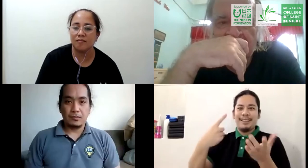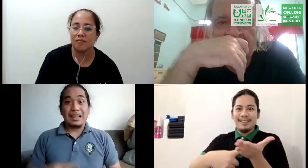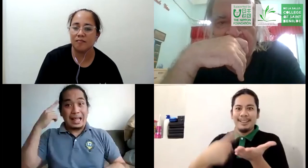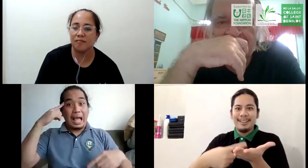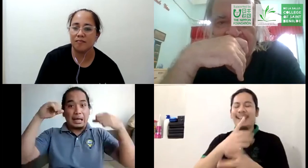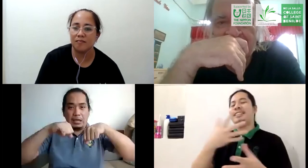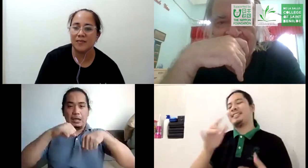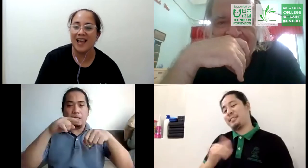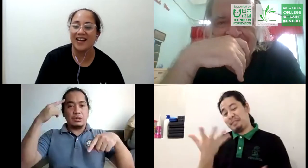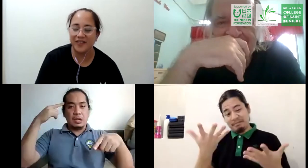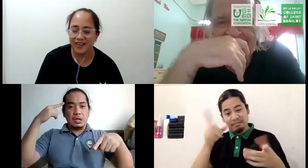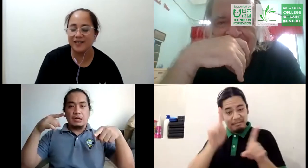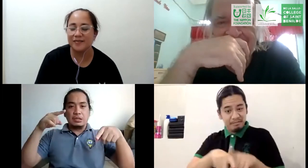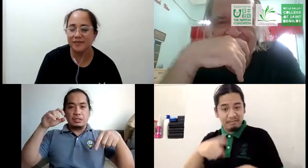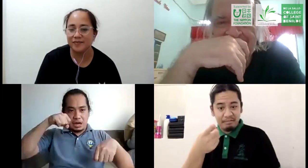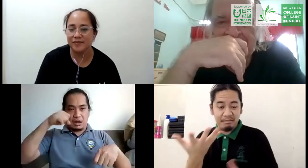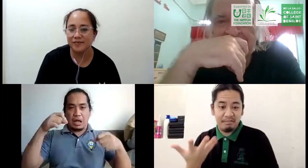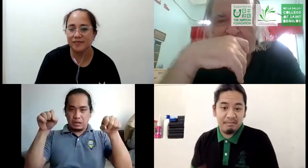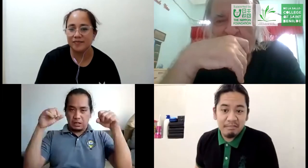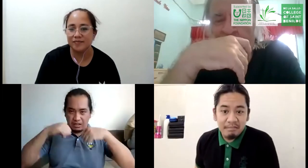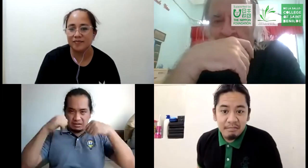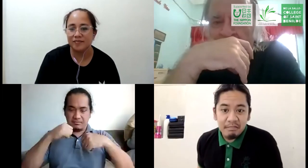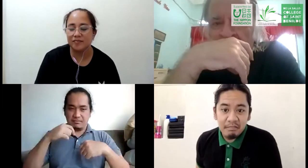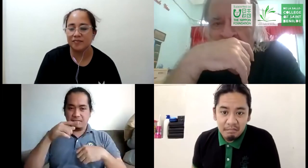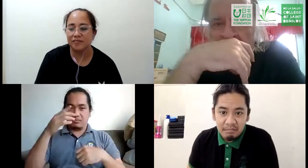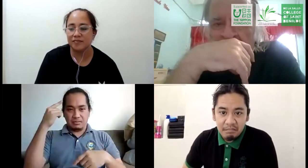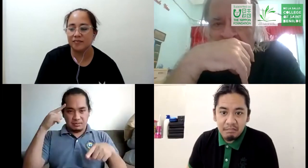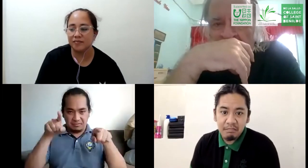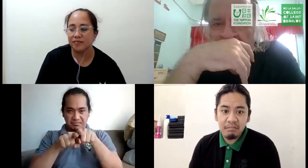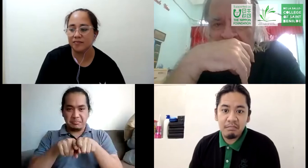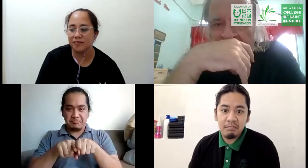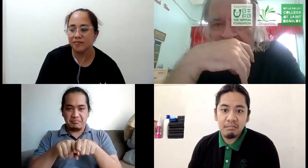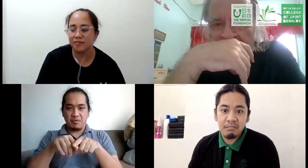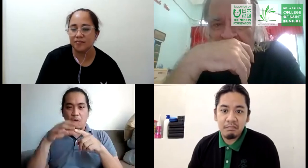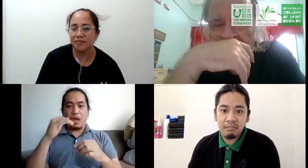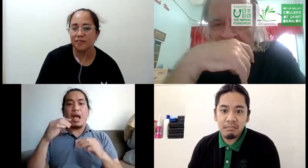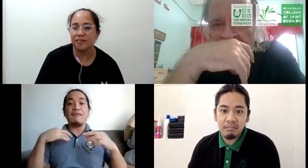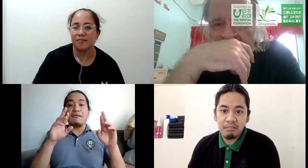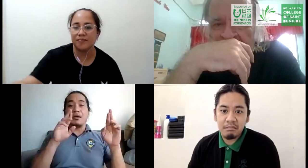I agree. I agree. Yes, I agree with you, Shaq.